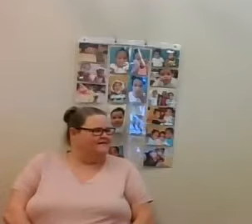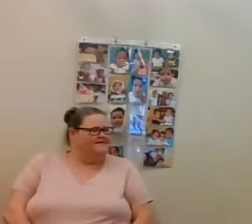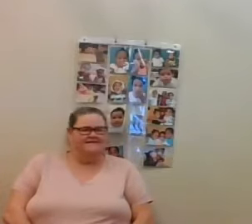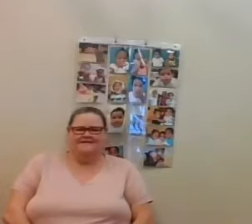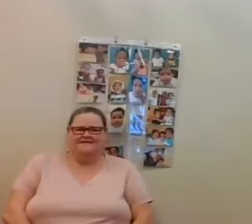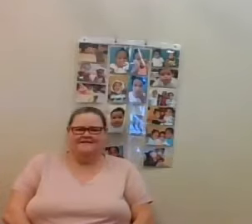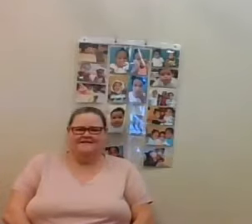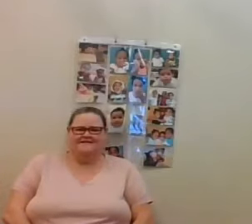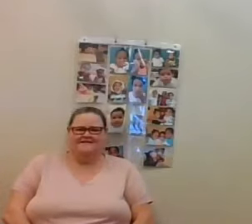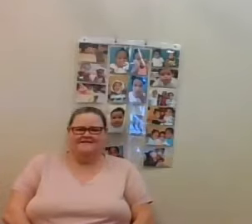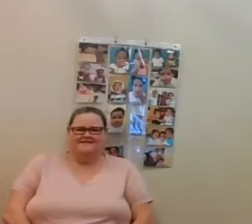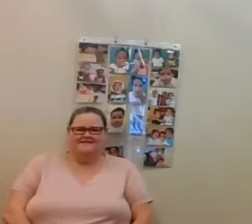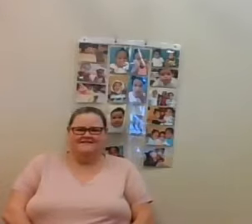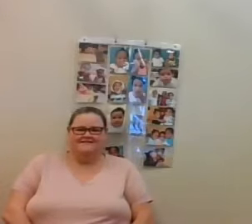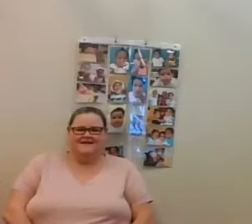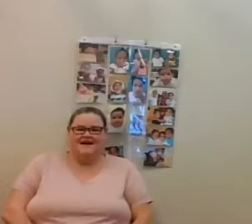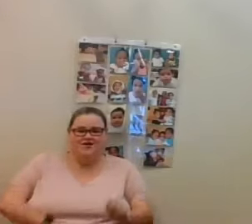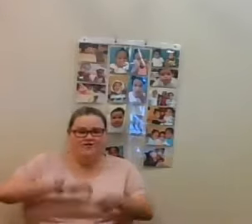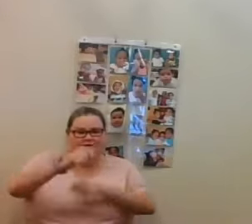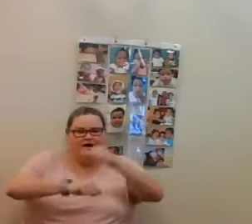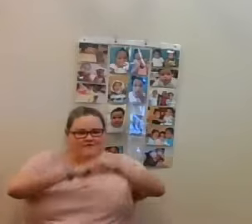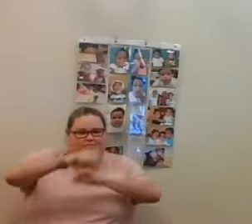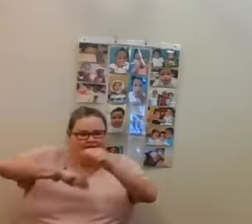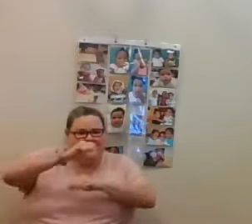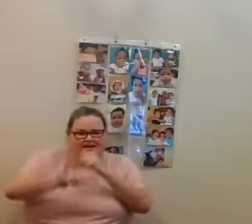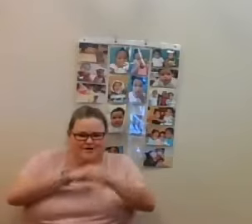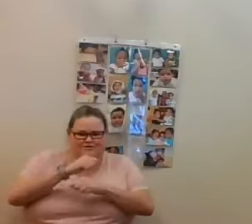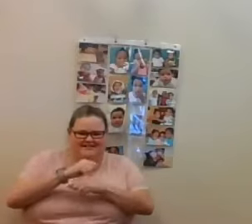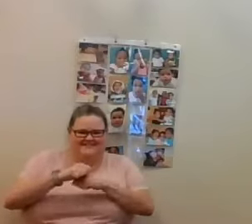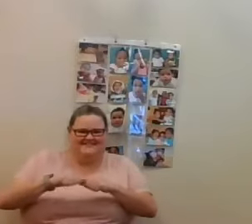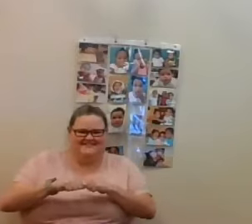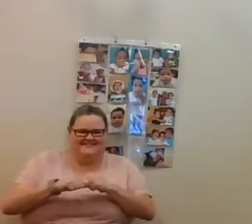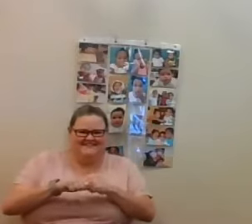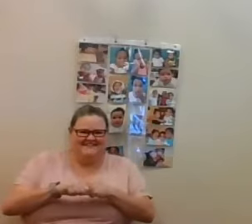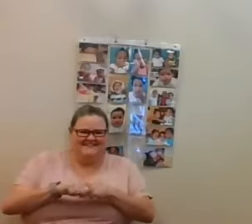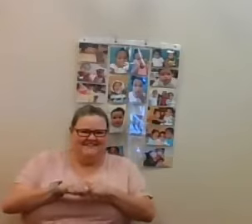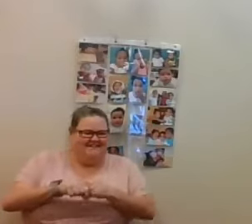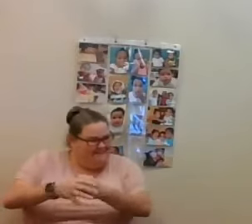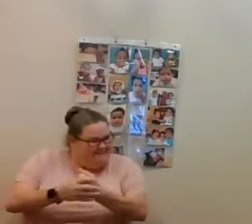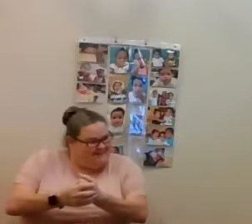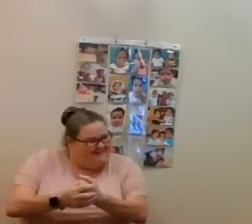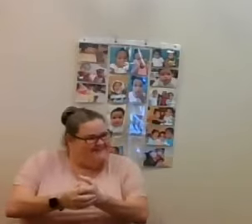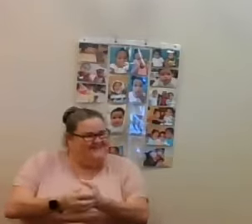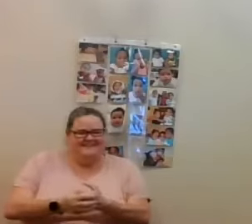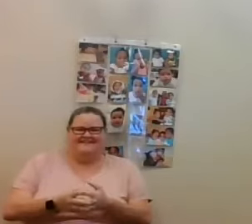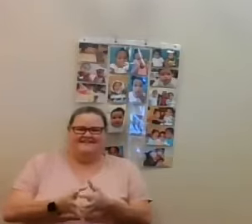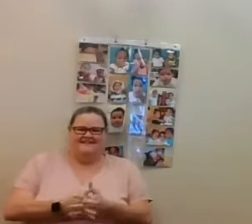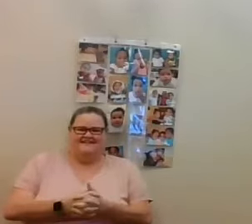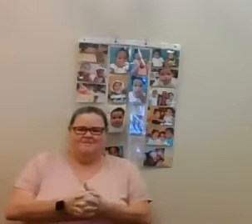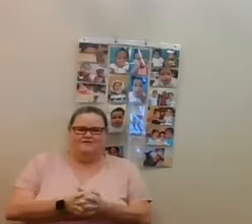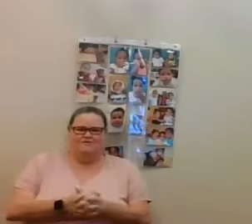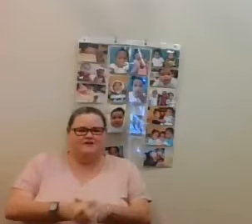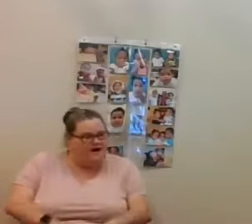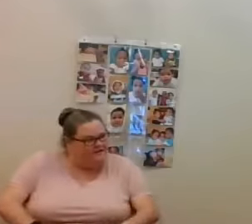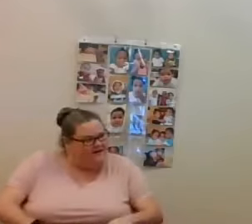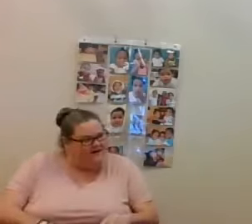Miss Kelly's singing. I'm going to show you the pages. Yeah, and hopefully we all remember the hand motion. Yeah. All right. I bet some of you do.